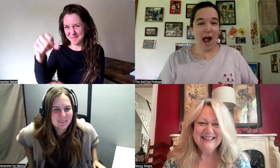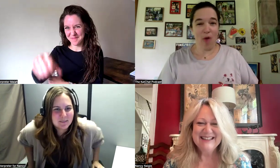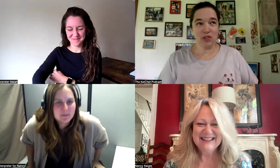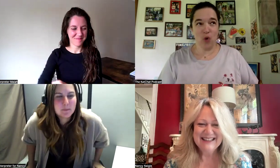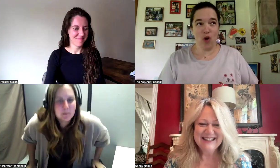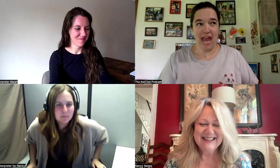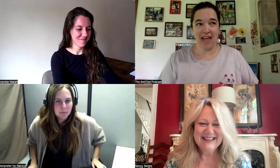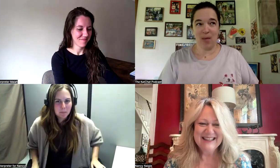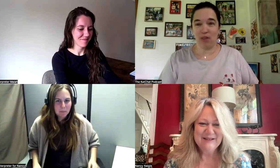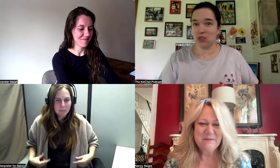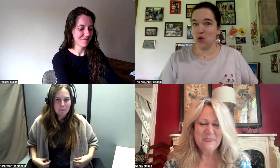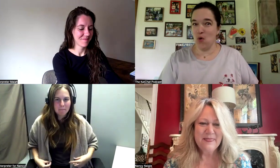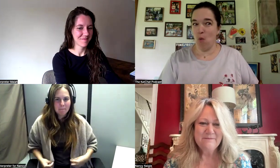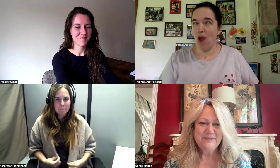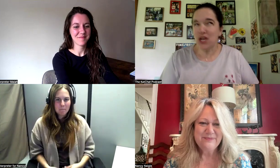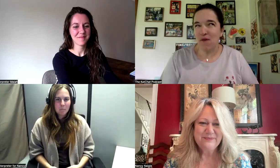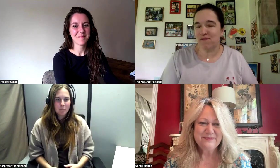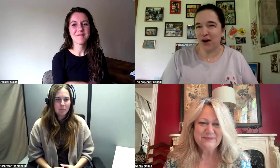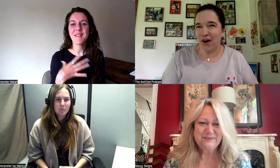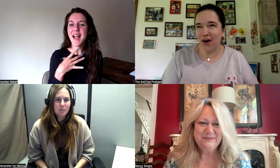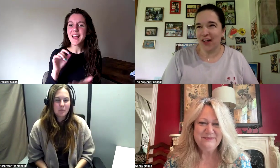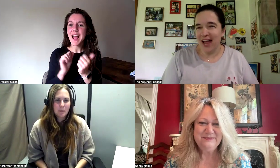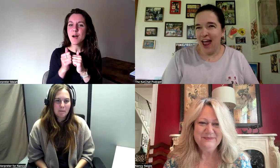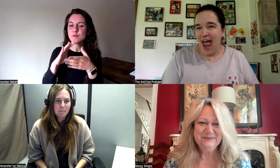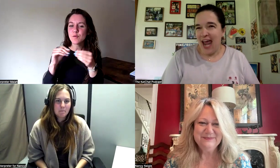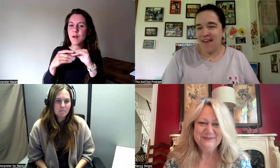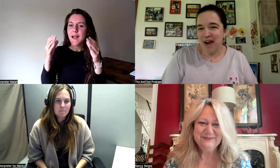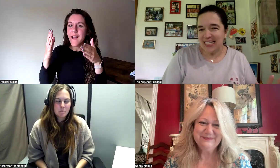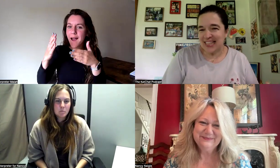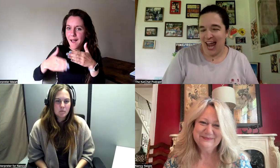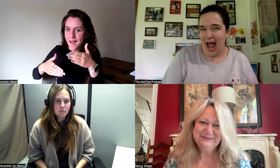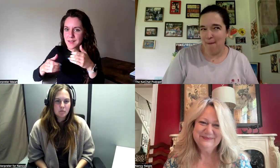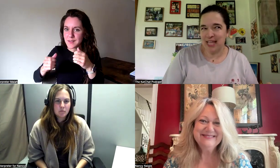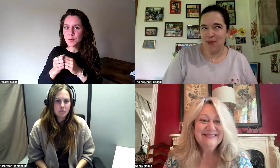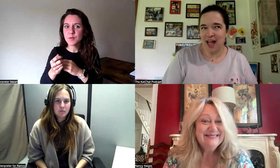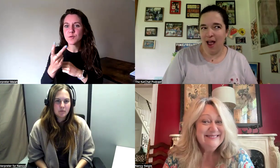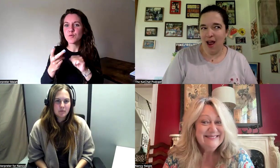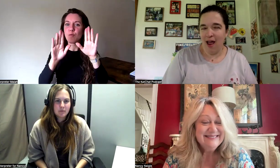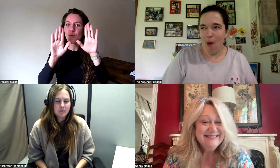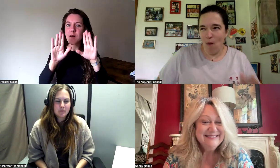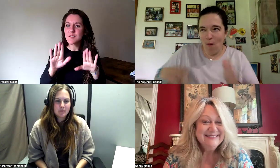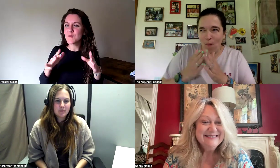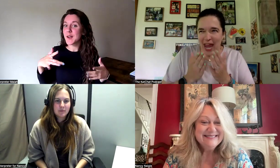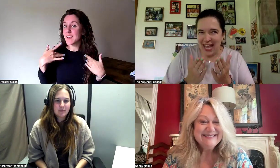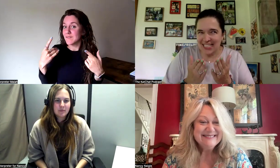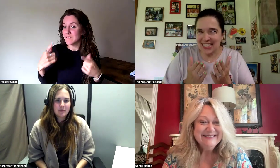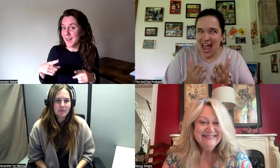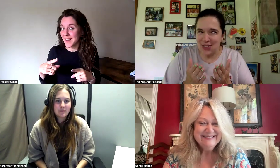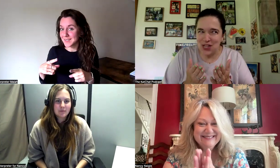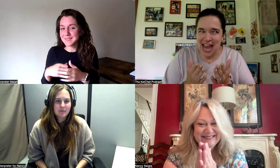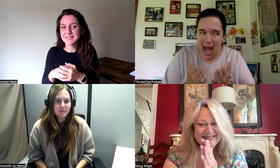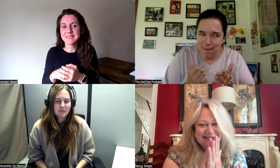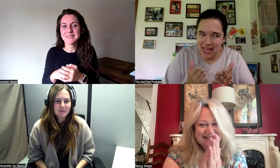I like how the story ended with two wonderful events that happened. I was like, wait, is